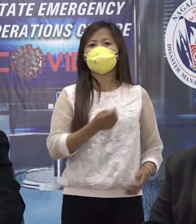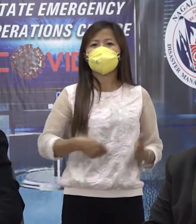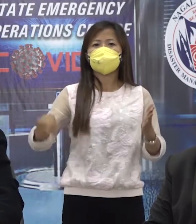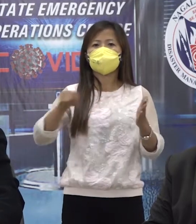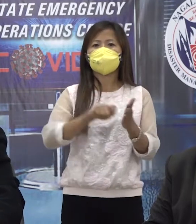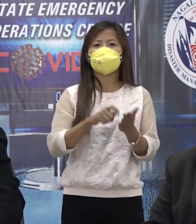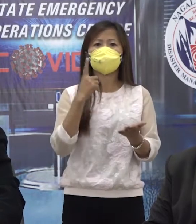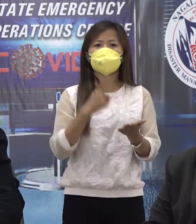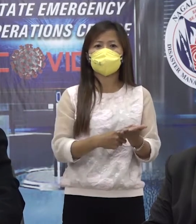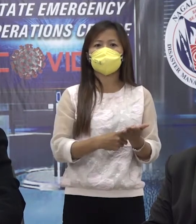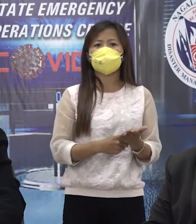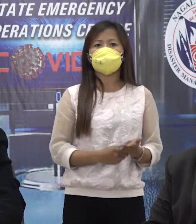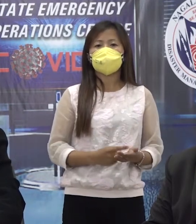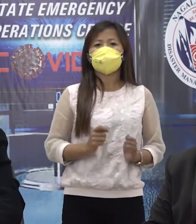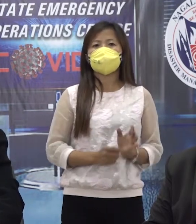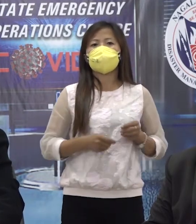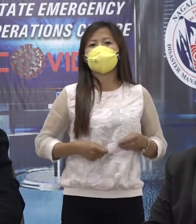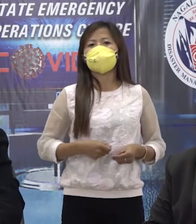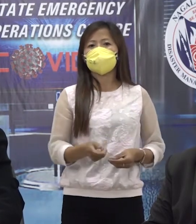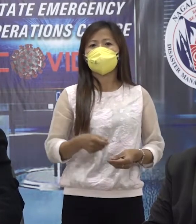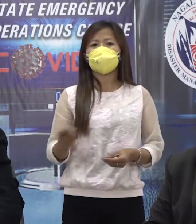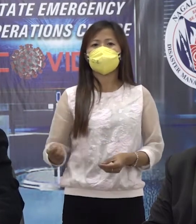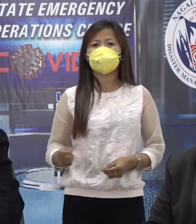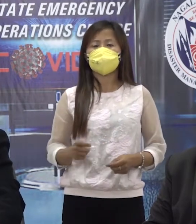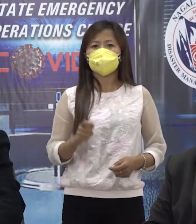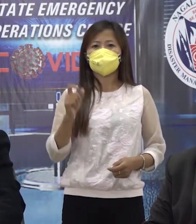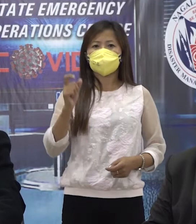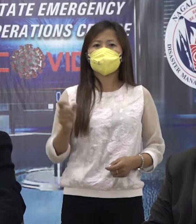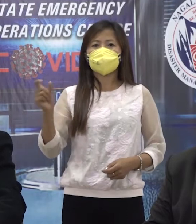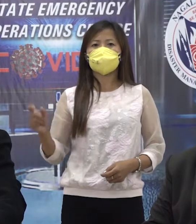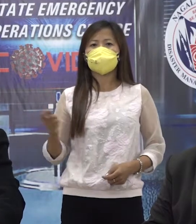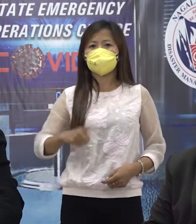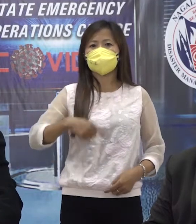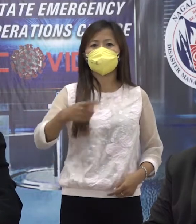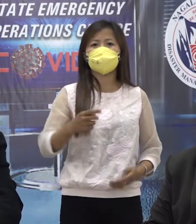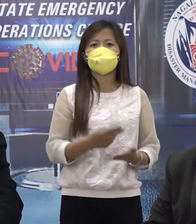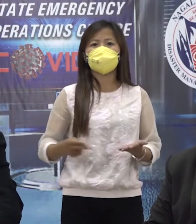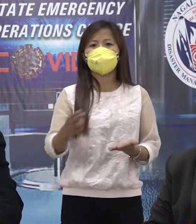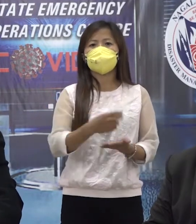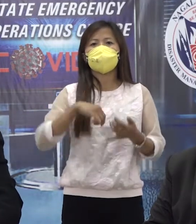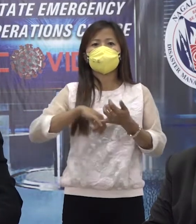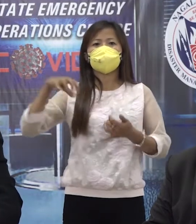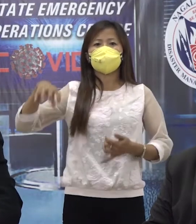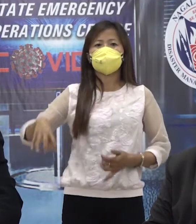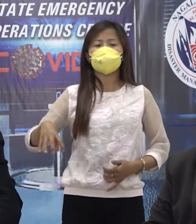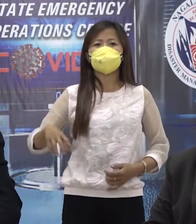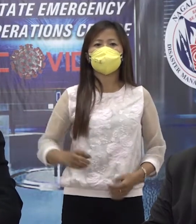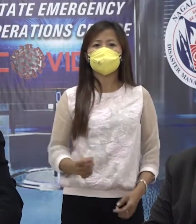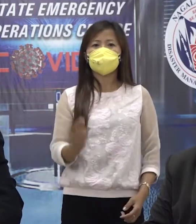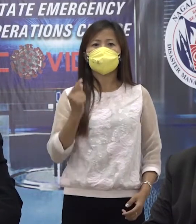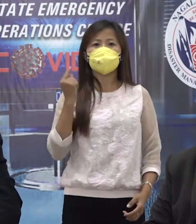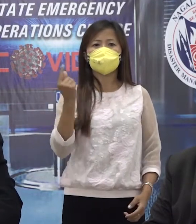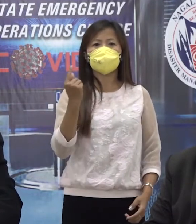restrictions. This is the sowing season, and every farmer of our state is